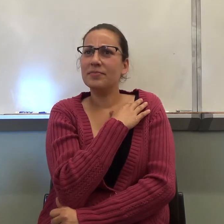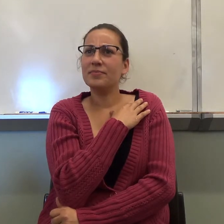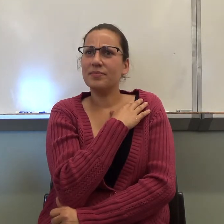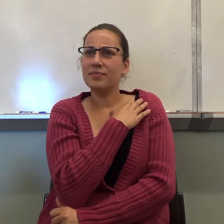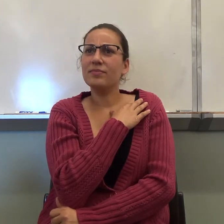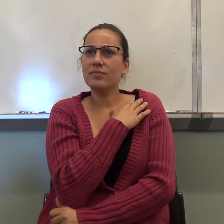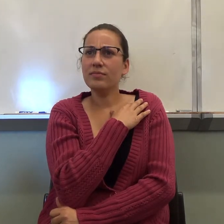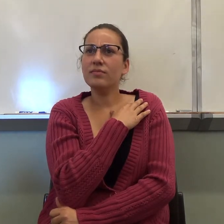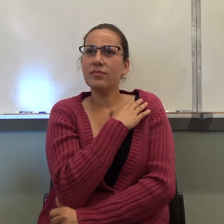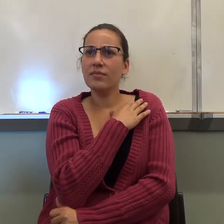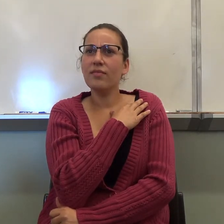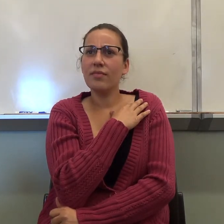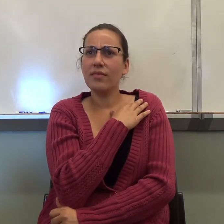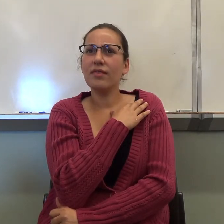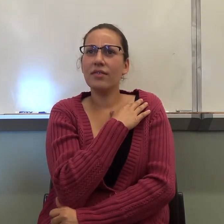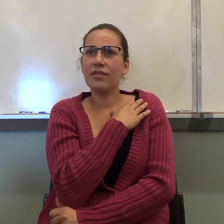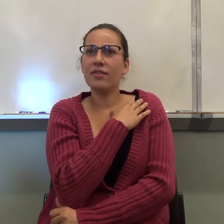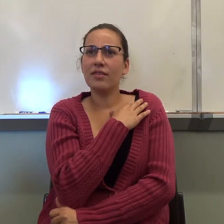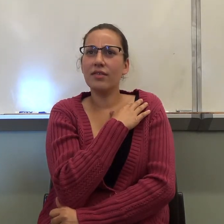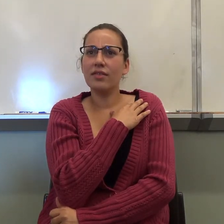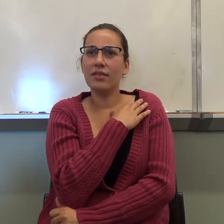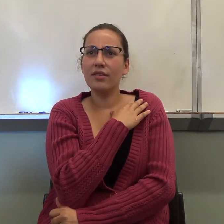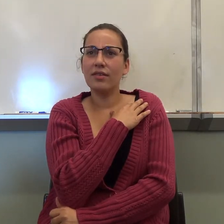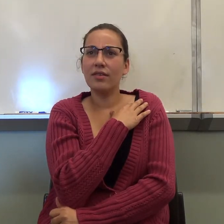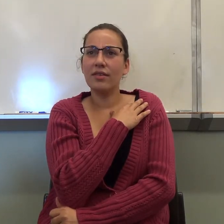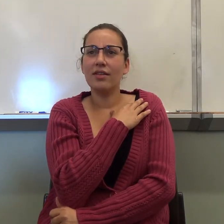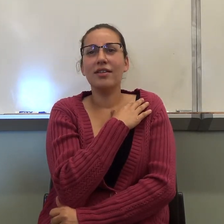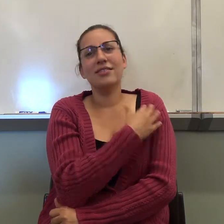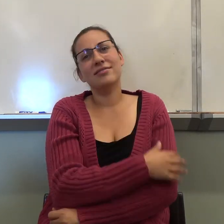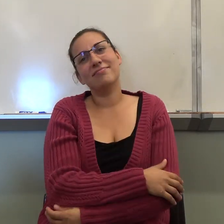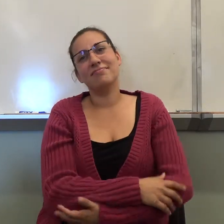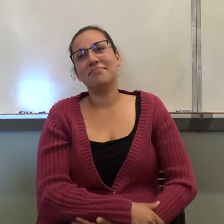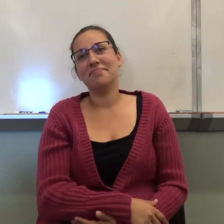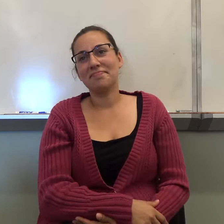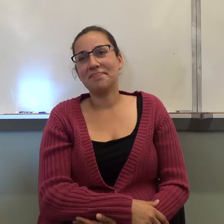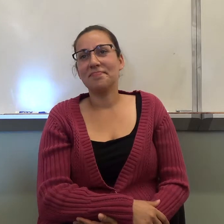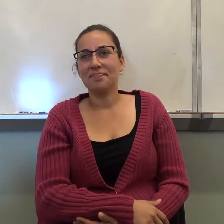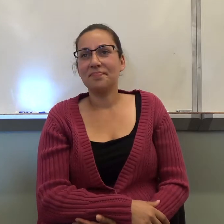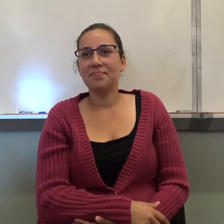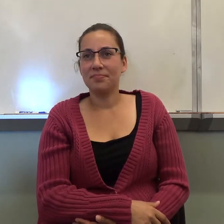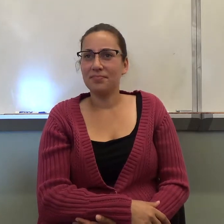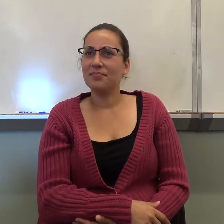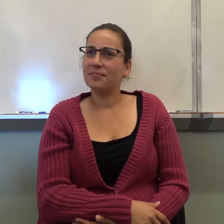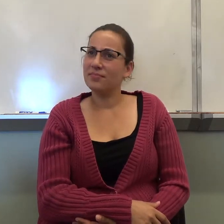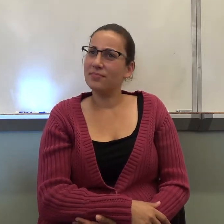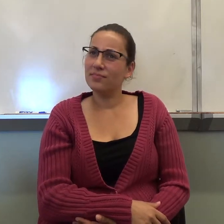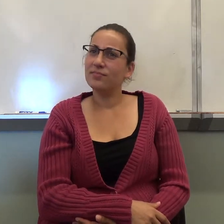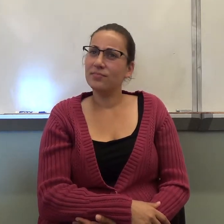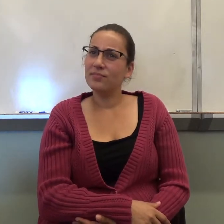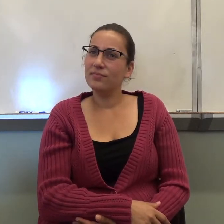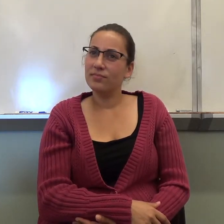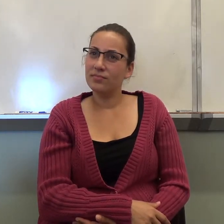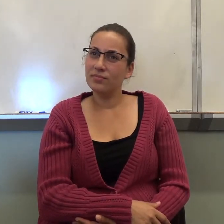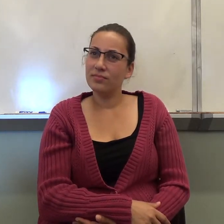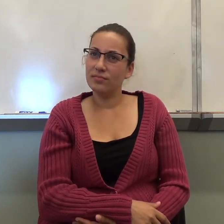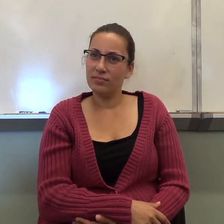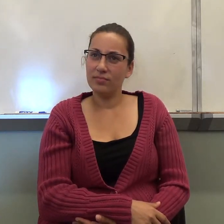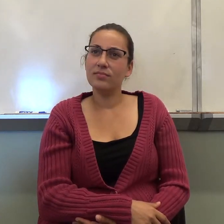okay. Suppose I had -11 and I want the opposite of -11. That would be the number on the other side of 0, the same